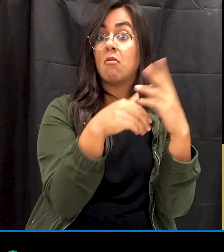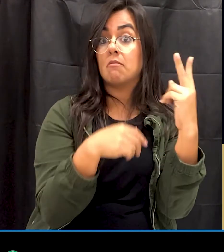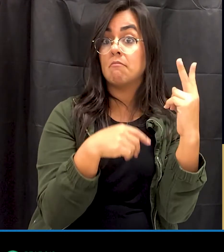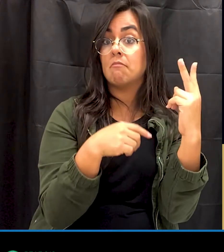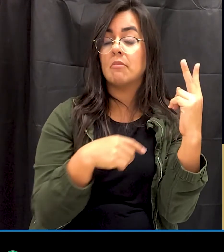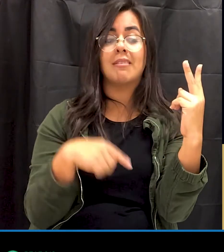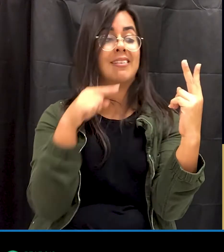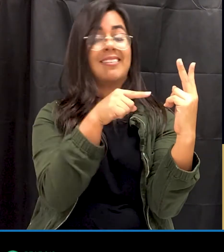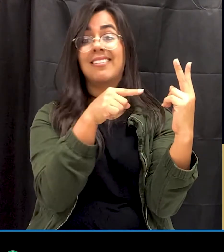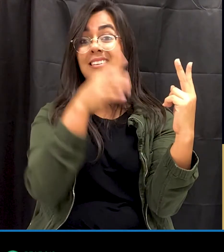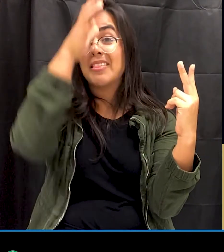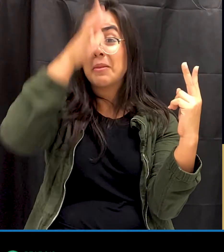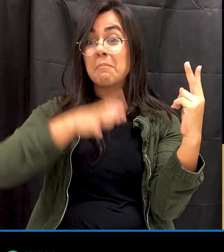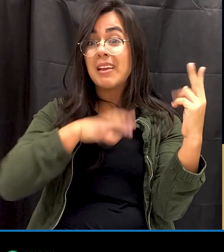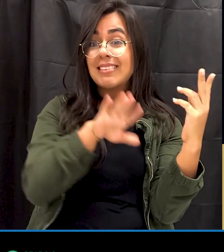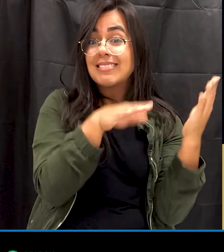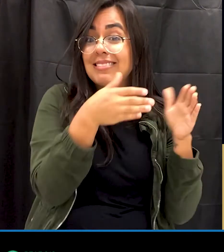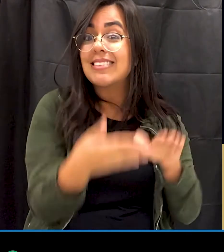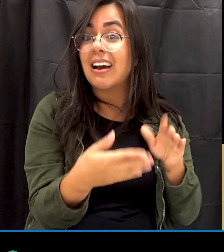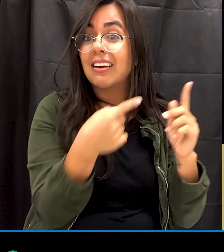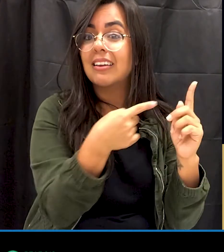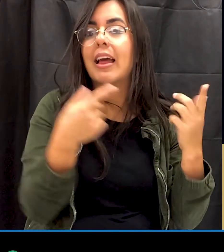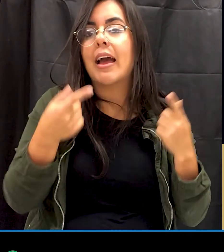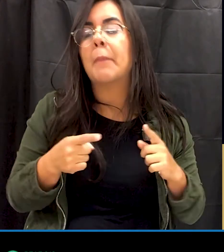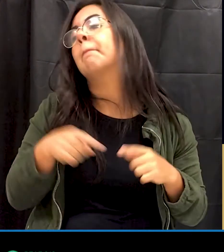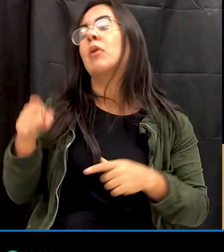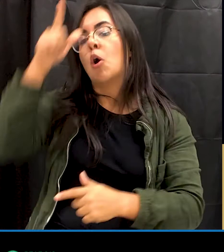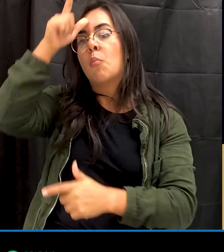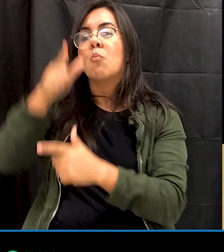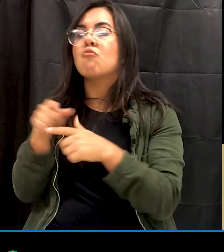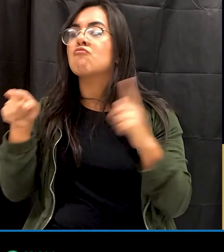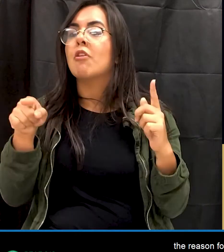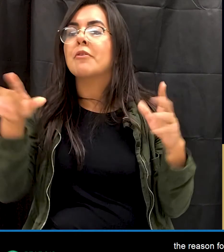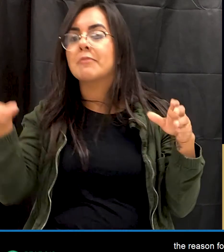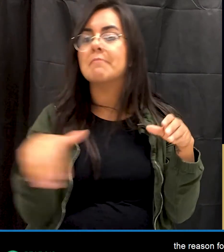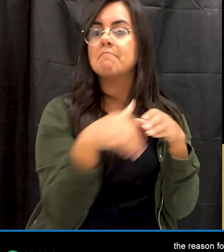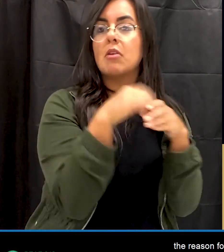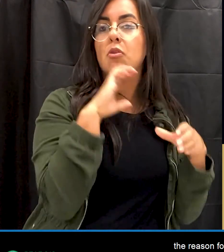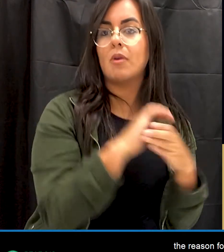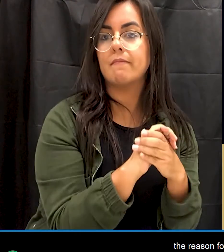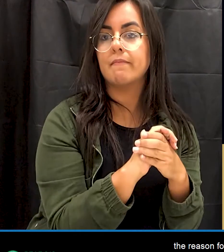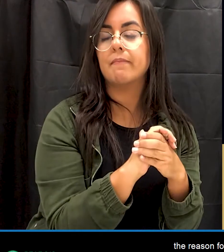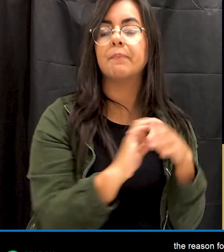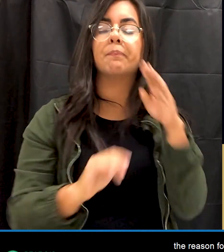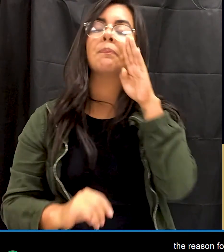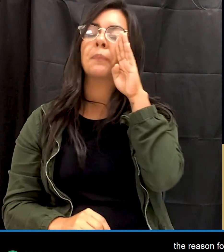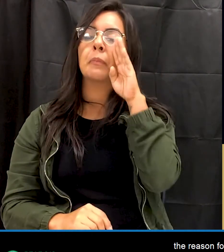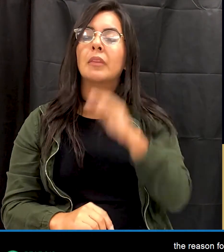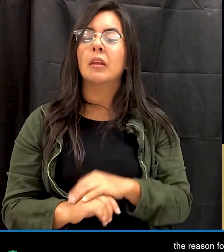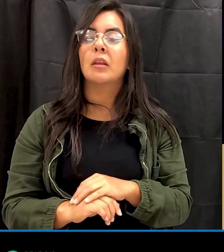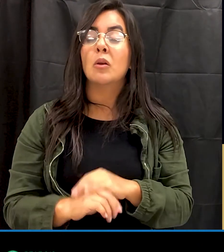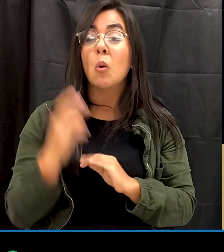So there's a legal lineage and then there's a biological lineage. And Julius Africanus tells us that the reason for the discrepancy in these